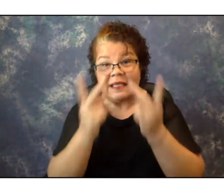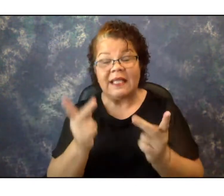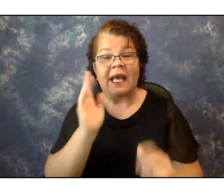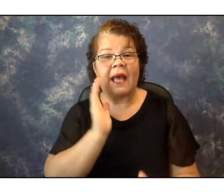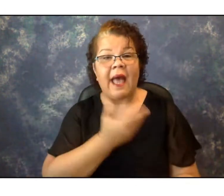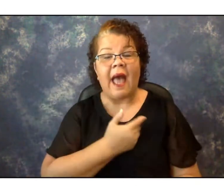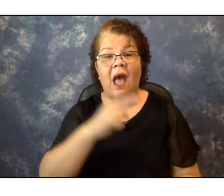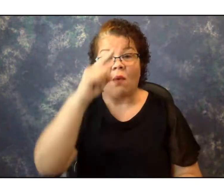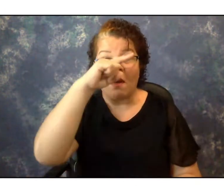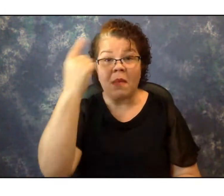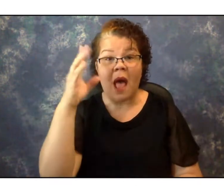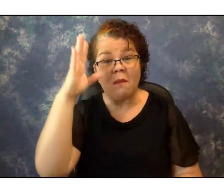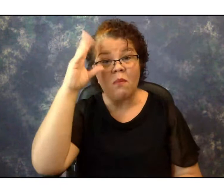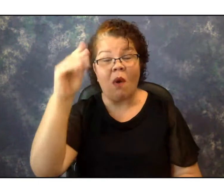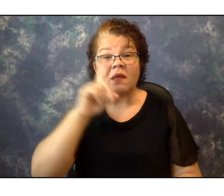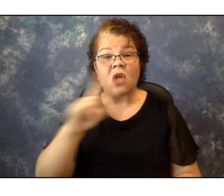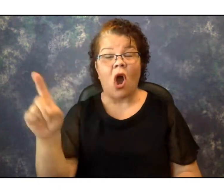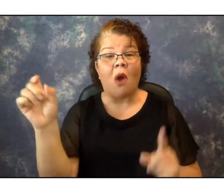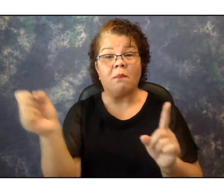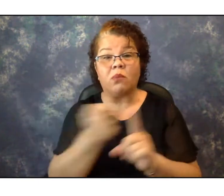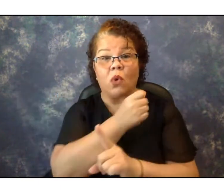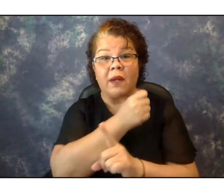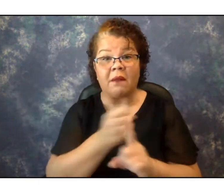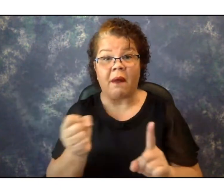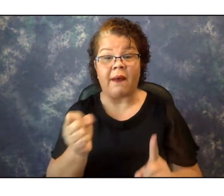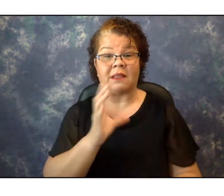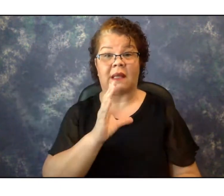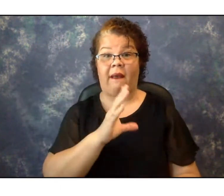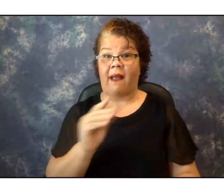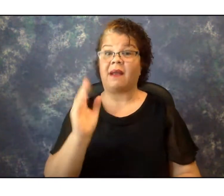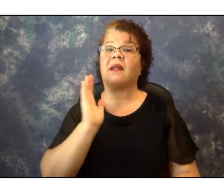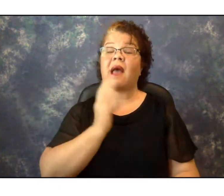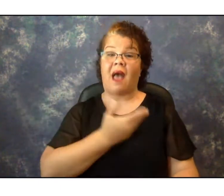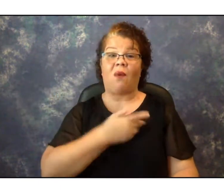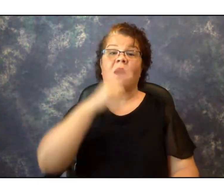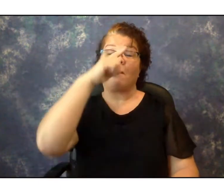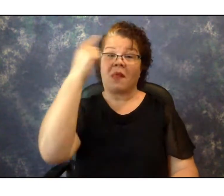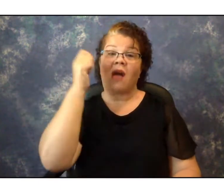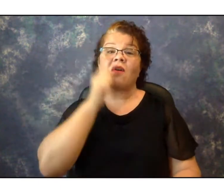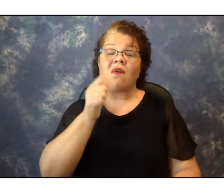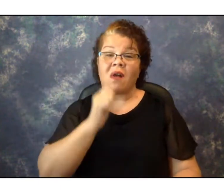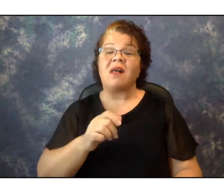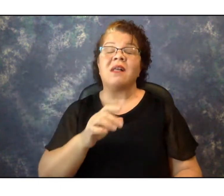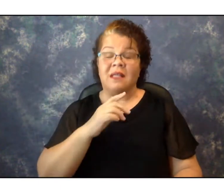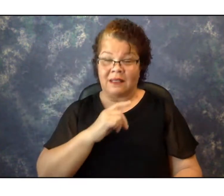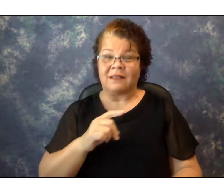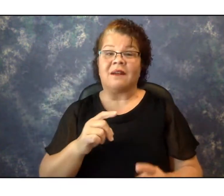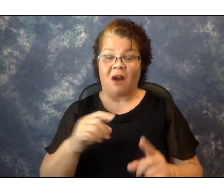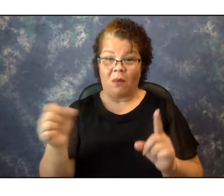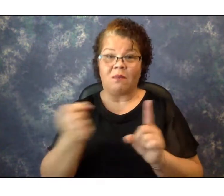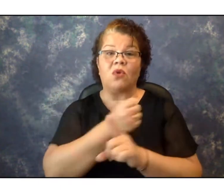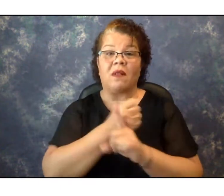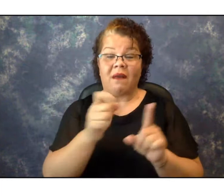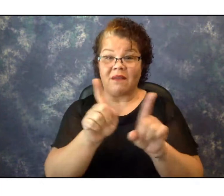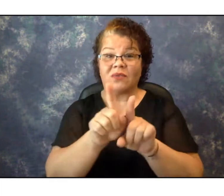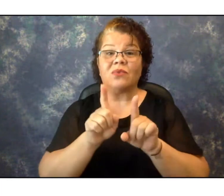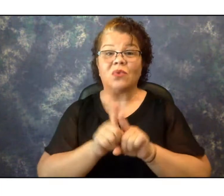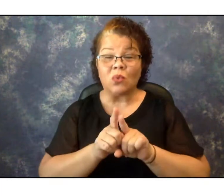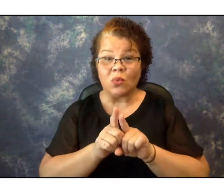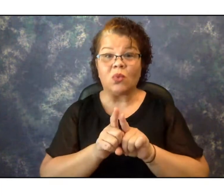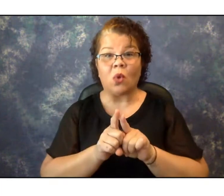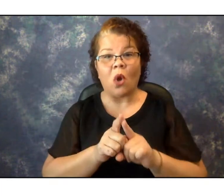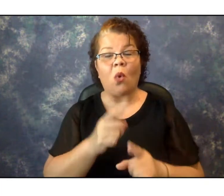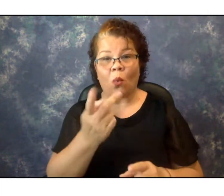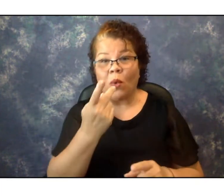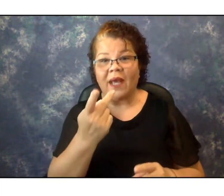ignore the fact that our Black girls are brutalized. It's not a zero sum game. We just experience Absolutely. that. And our